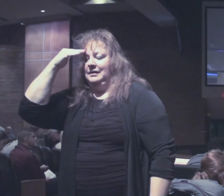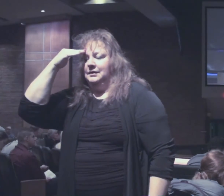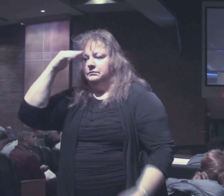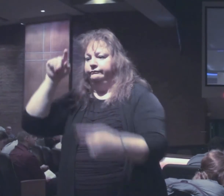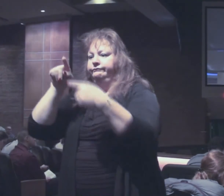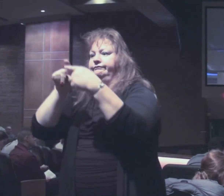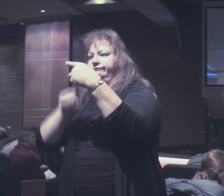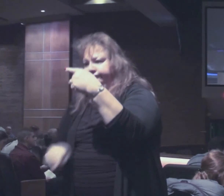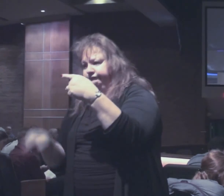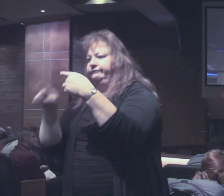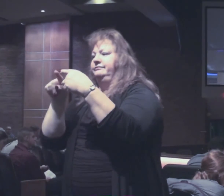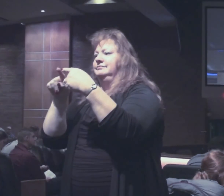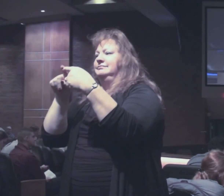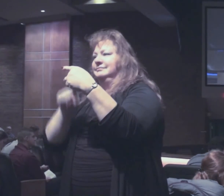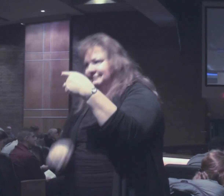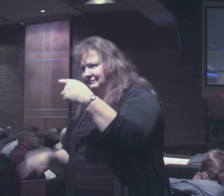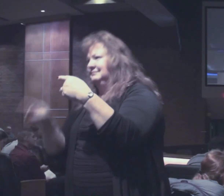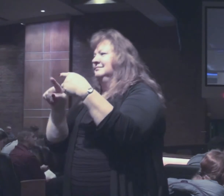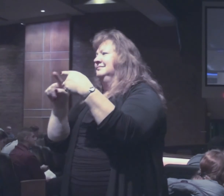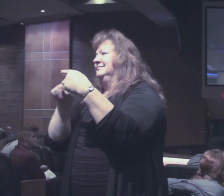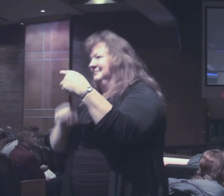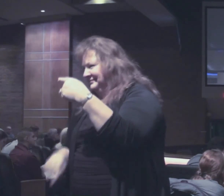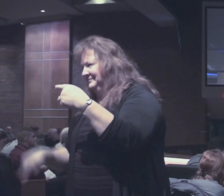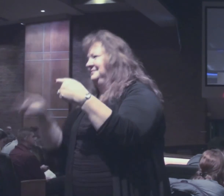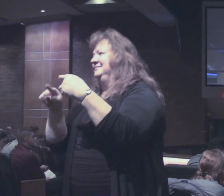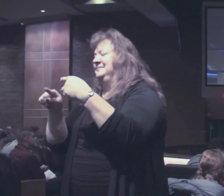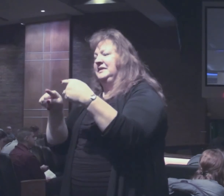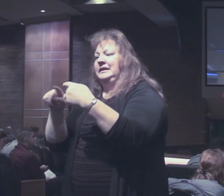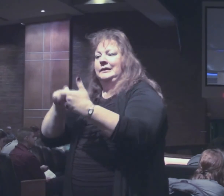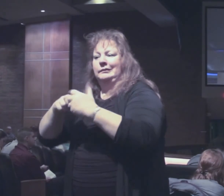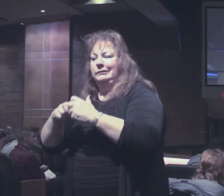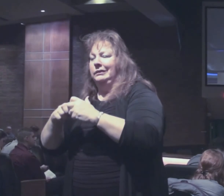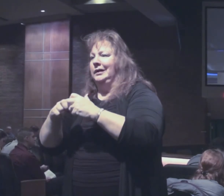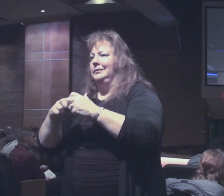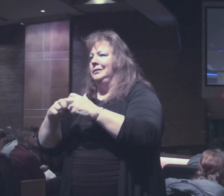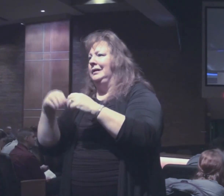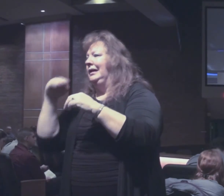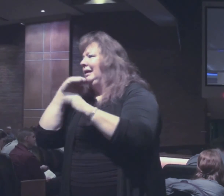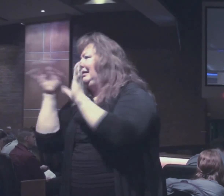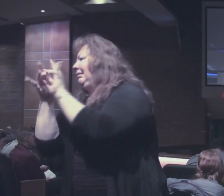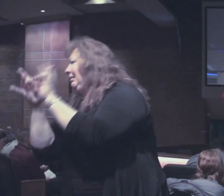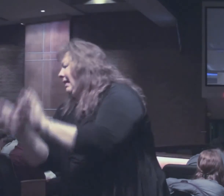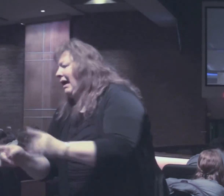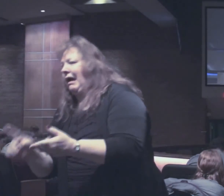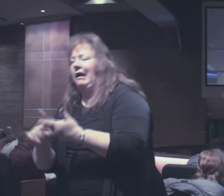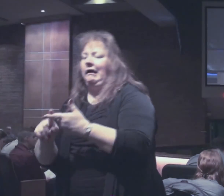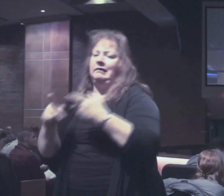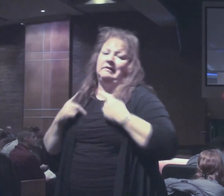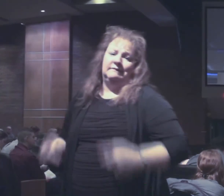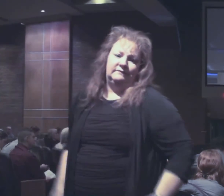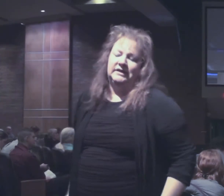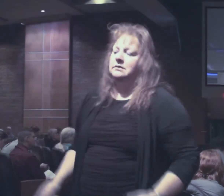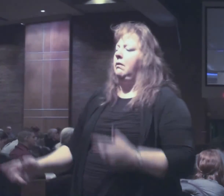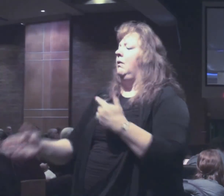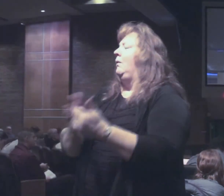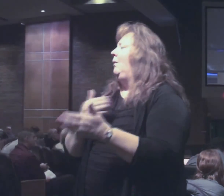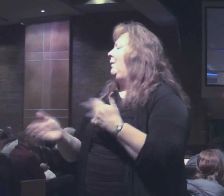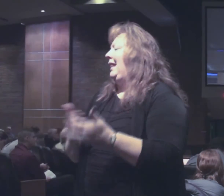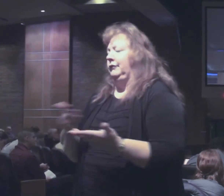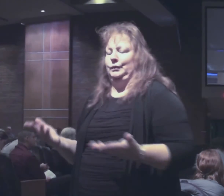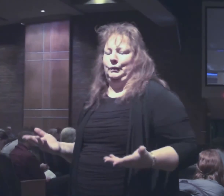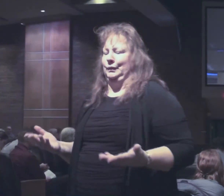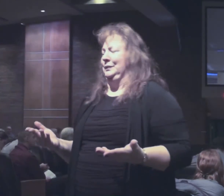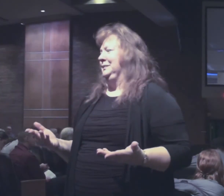cycle. And all the trials, no matter whether they're slanderous, no matter whether there's something physically done to you, no